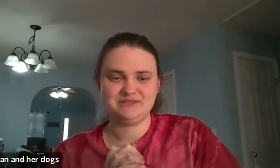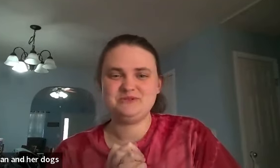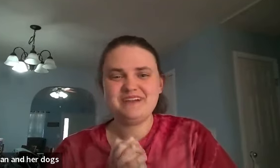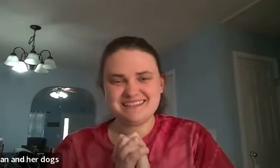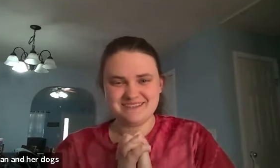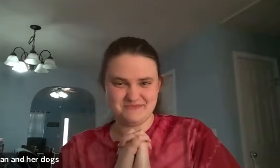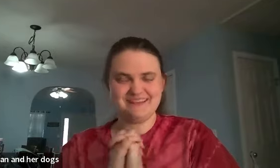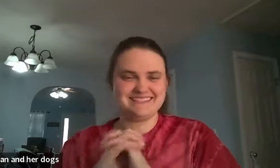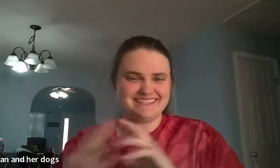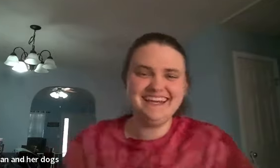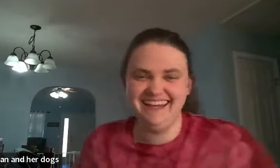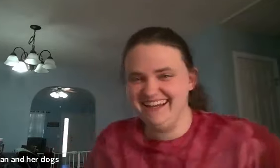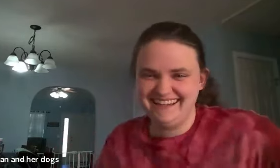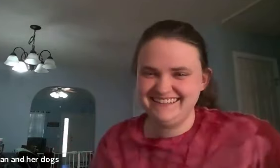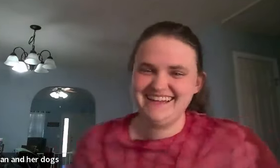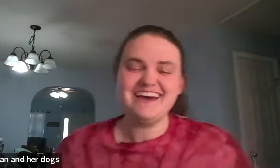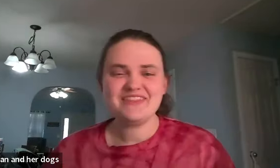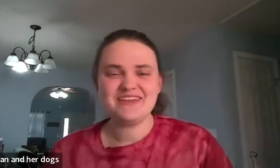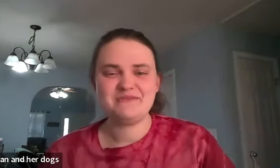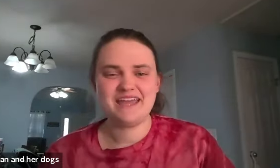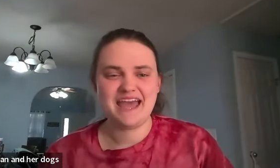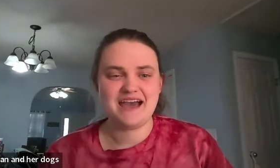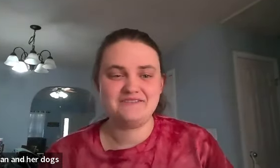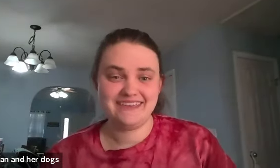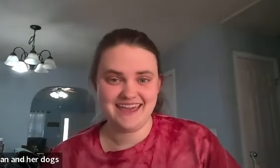Oh, you guys have been practicing. Then we have K.